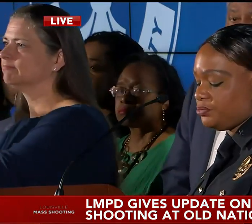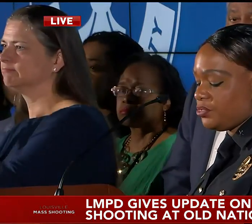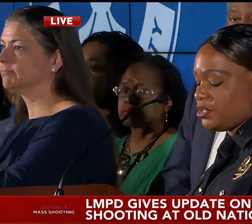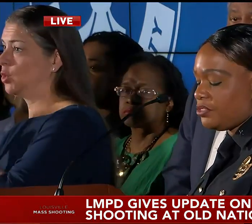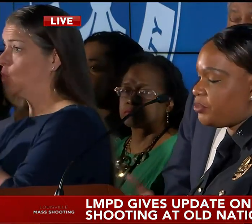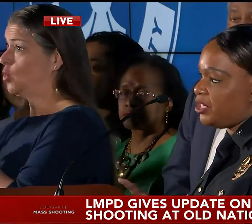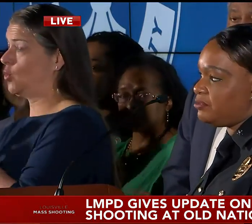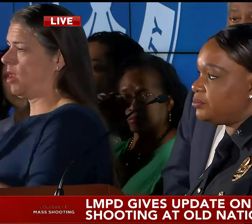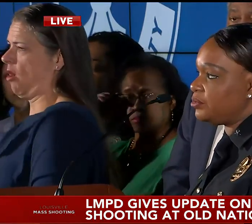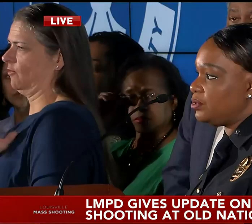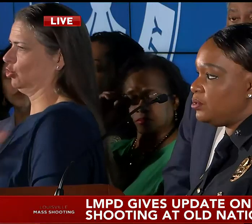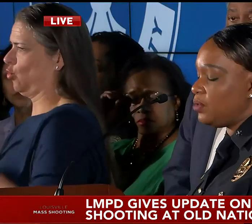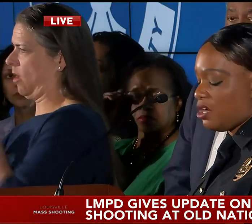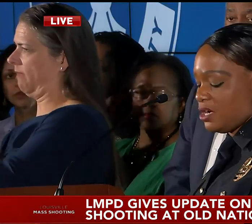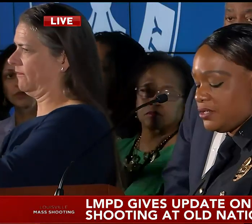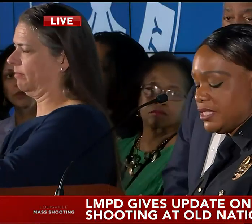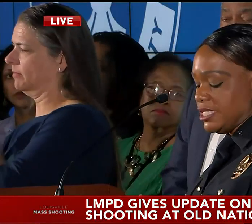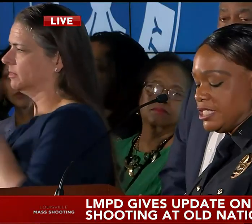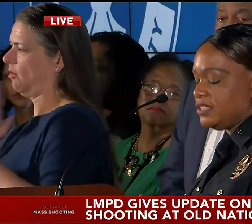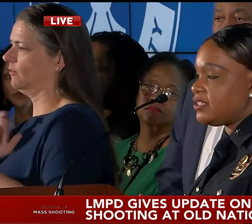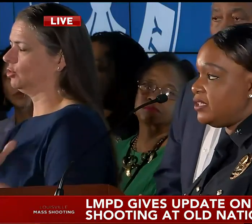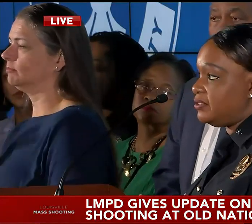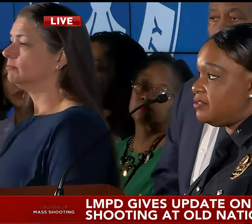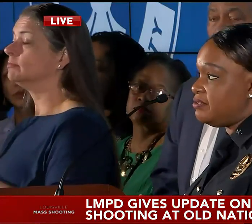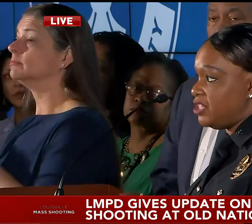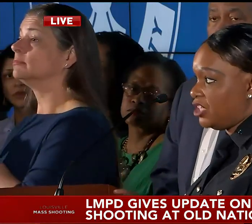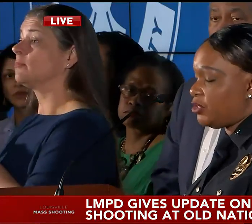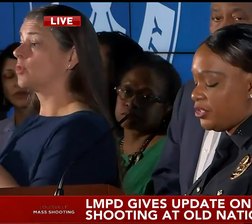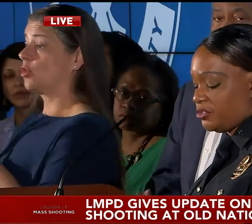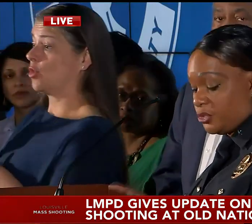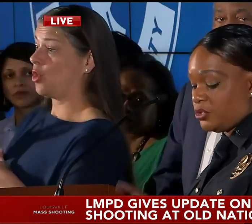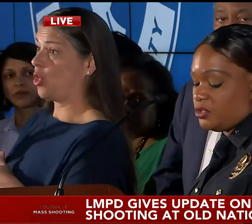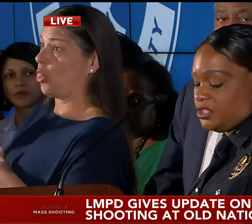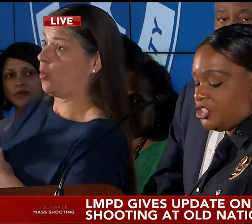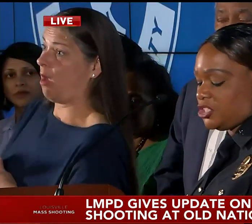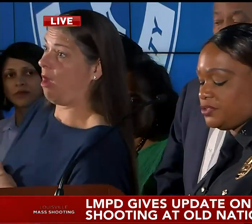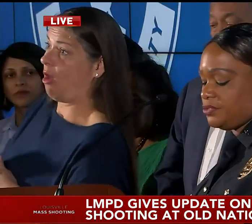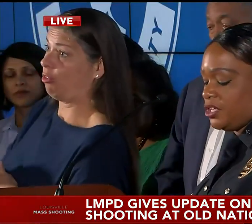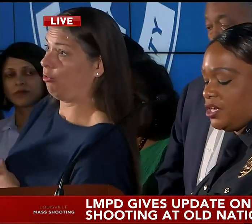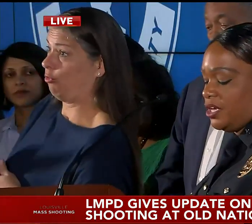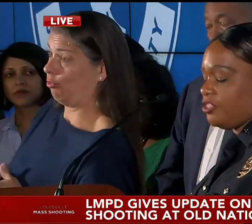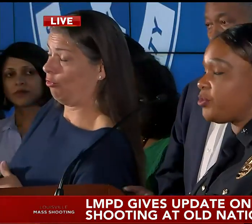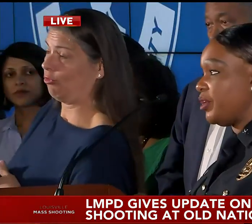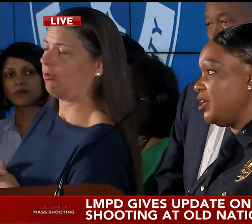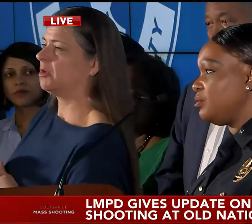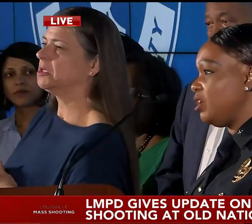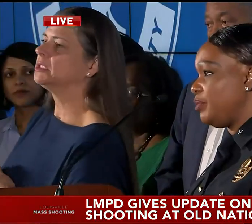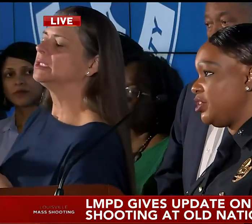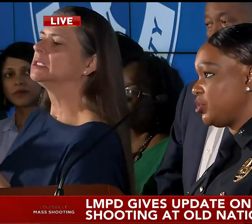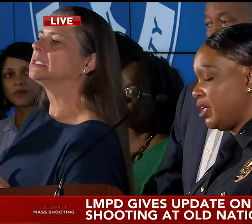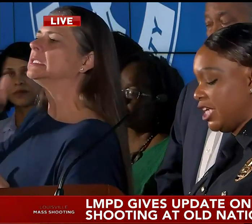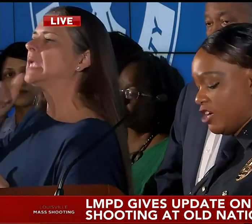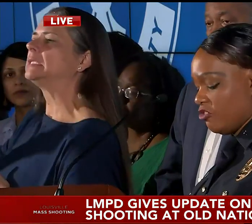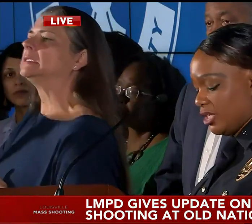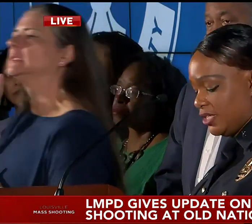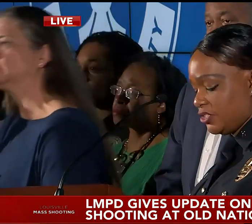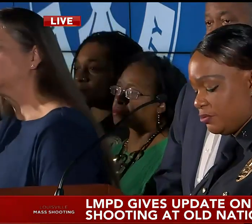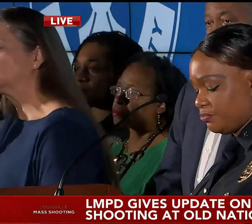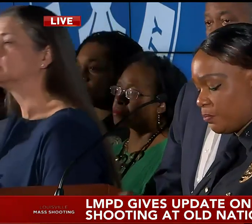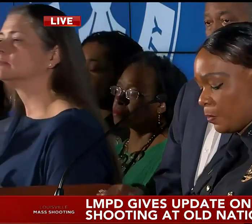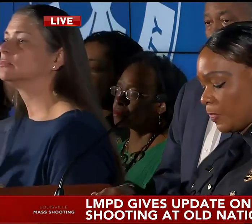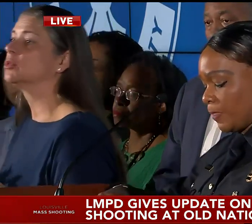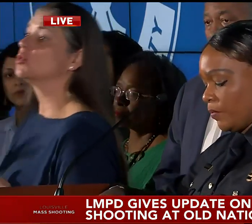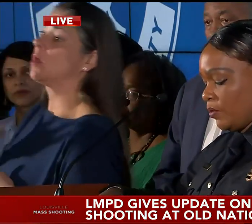officer, 3 who are listed in non-critical condition, and 3 who have been treated and